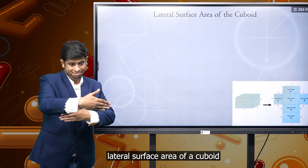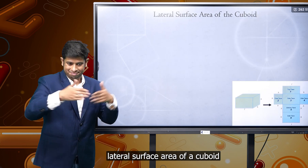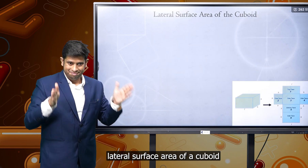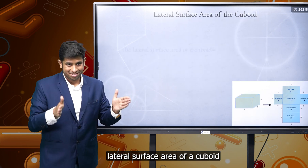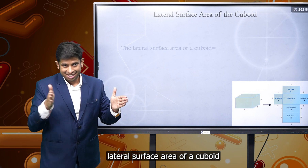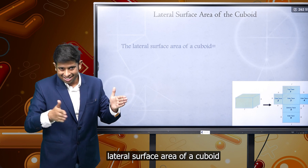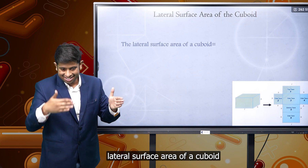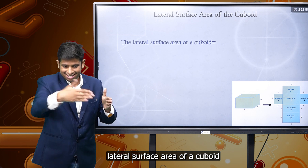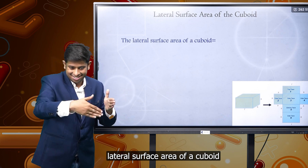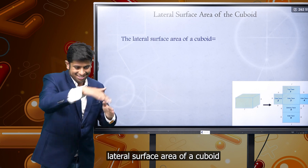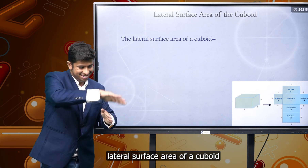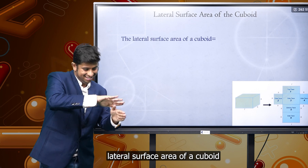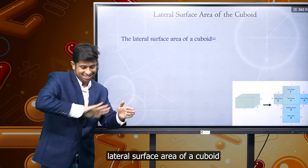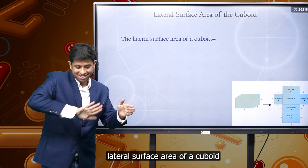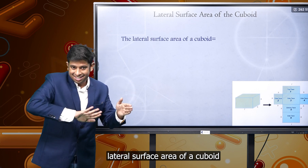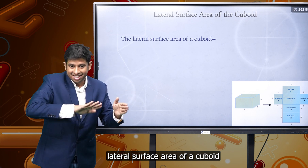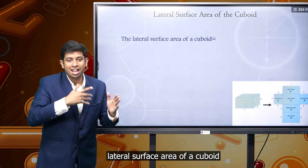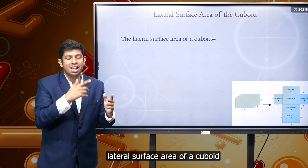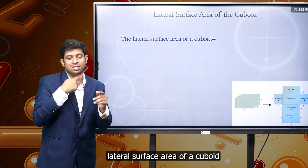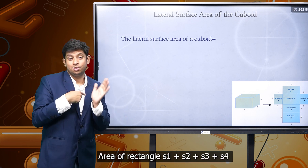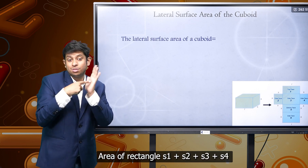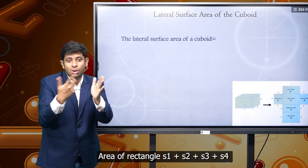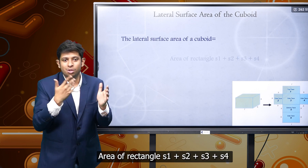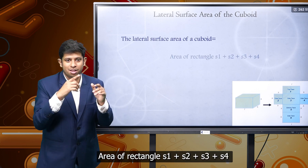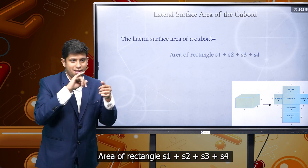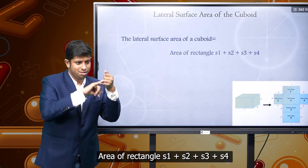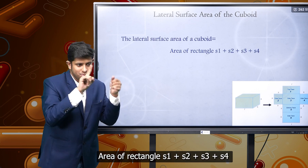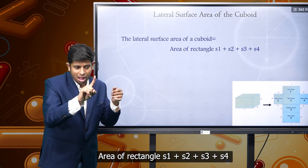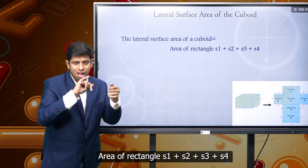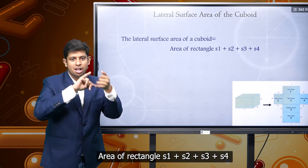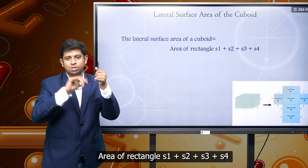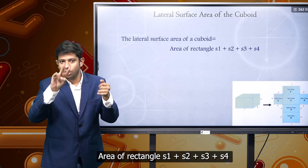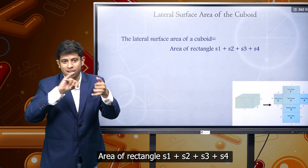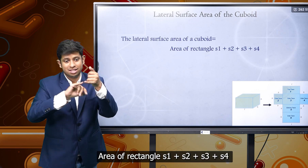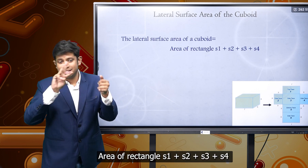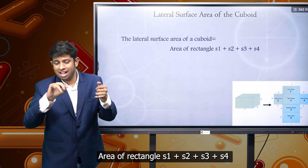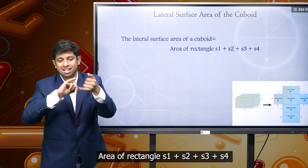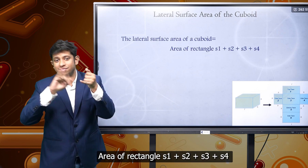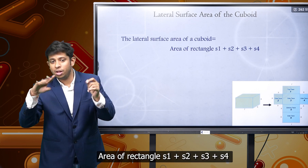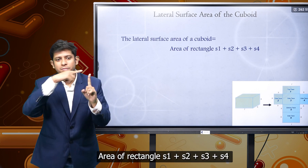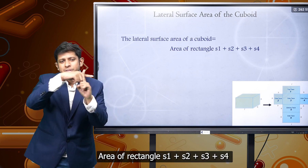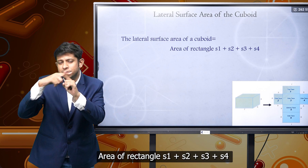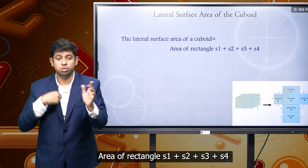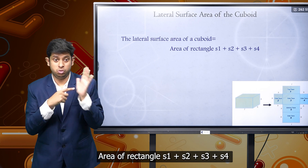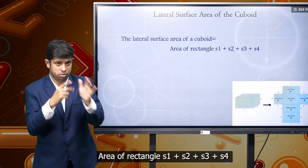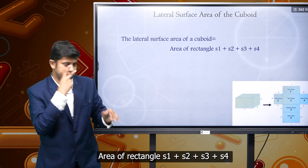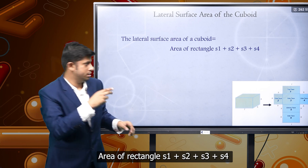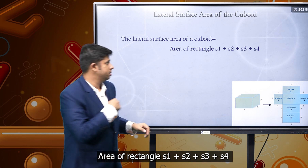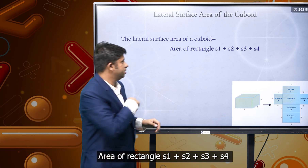Lateral surface area of a cuboid. Area of rectangle S1 plus S2 plus S3 plus